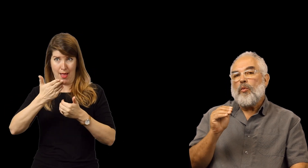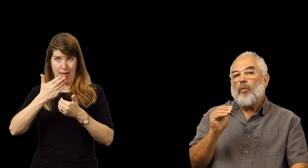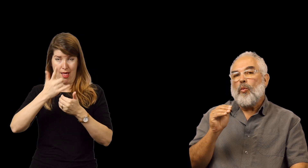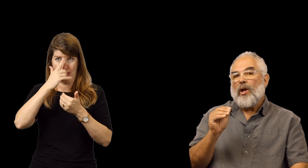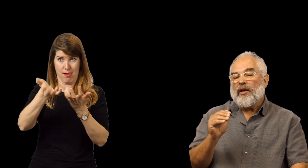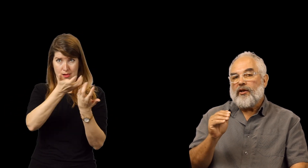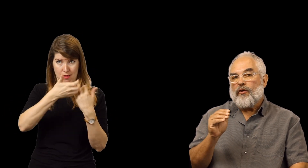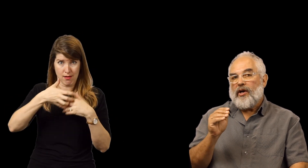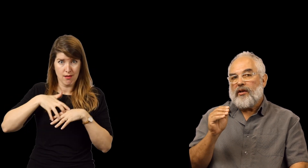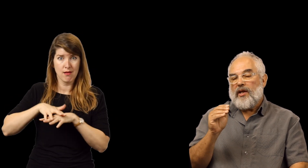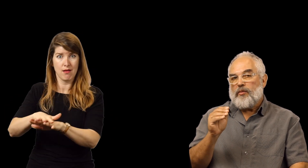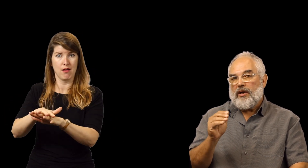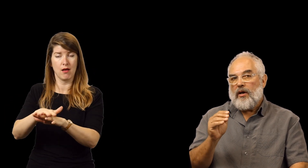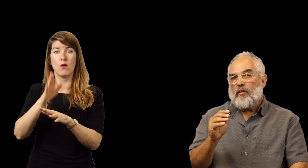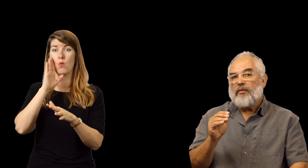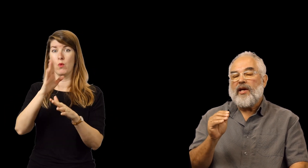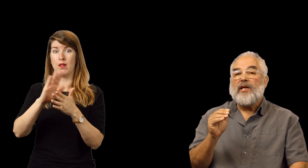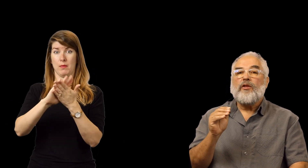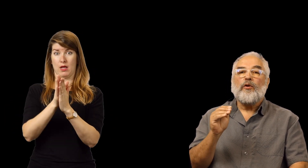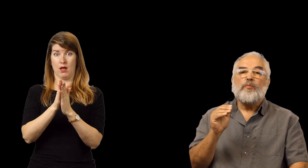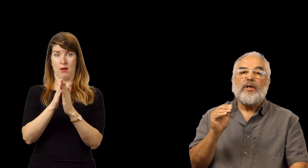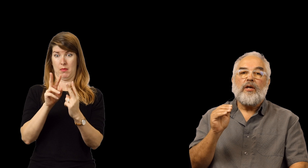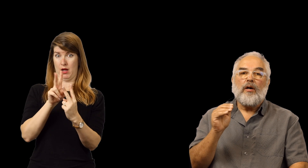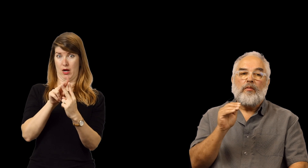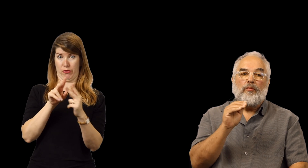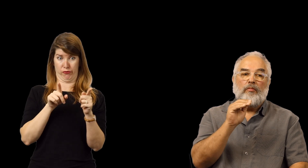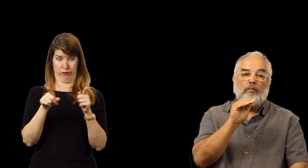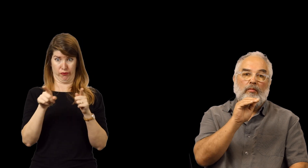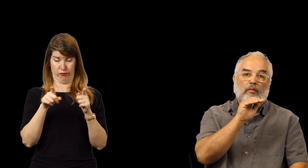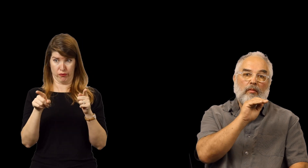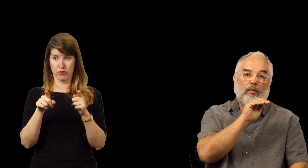on how well integrated they become, they